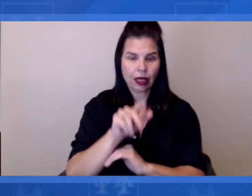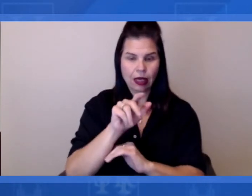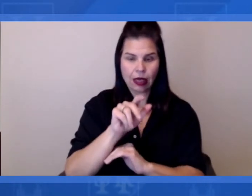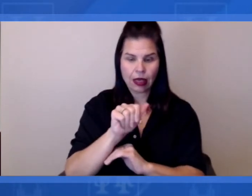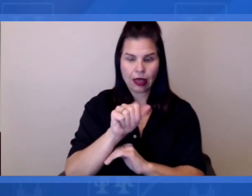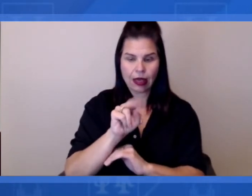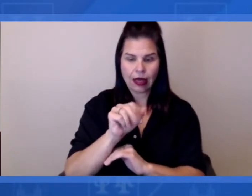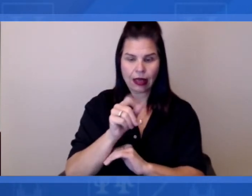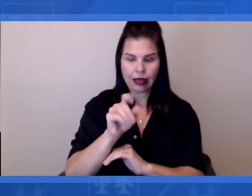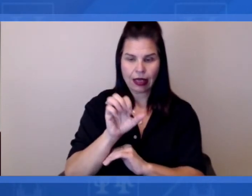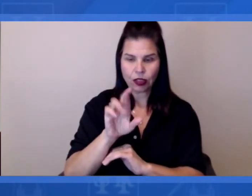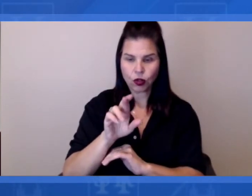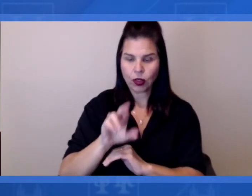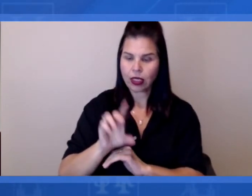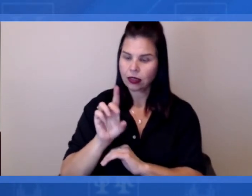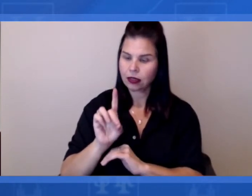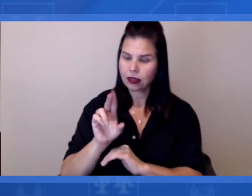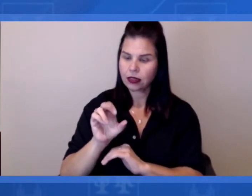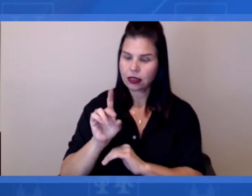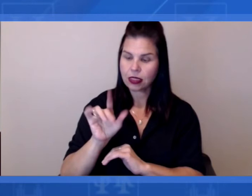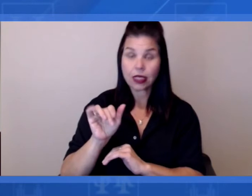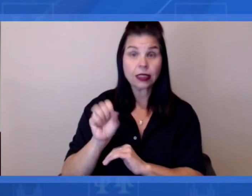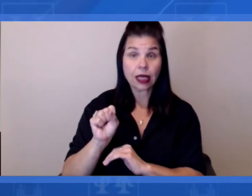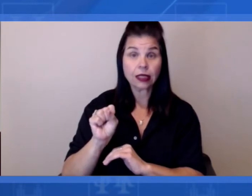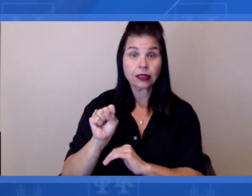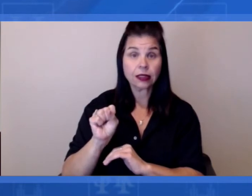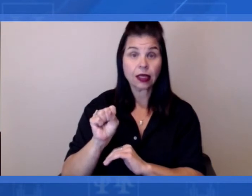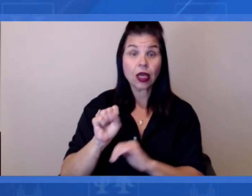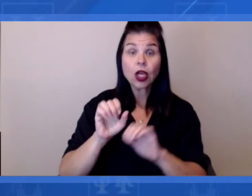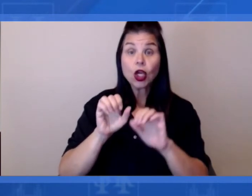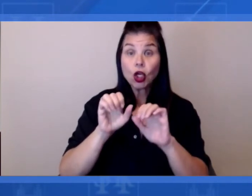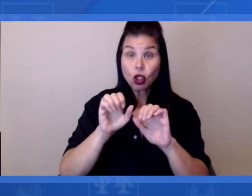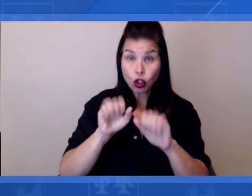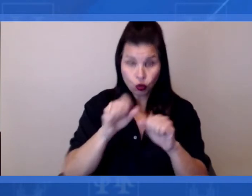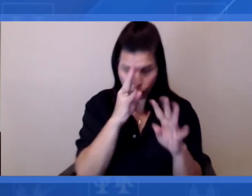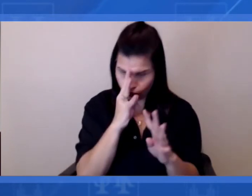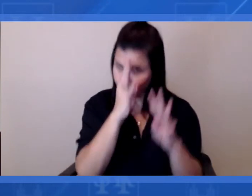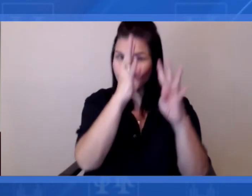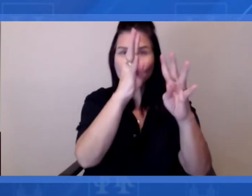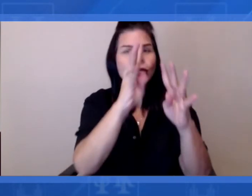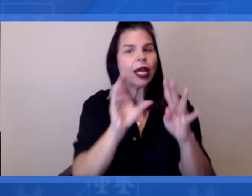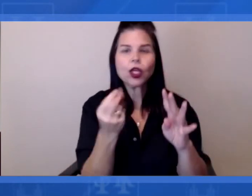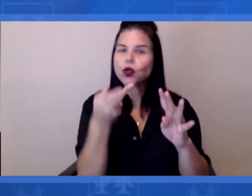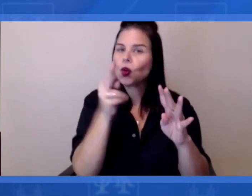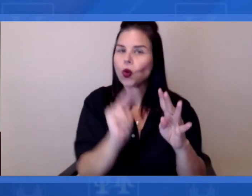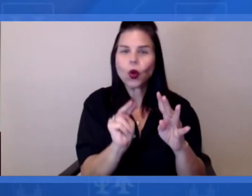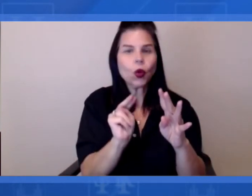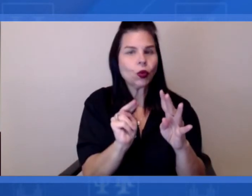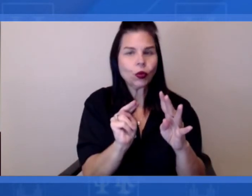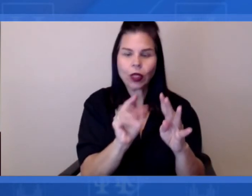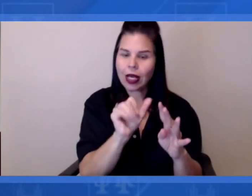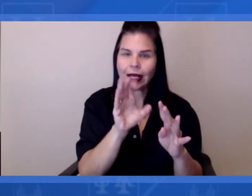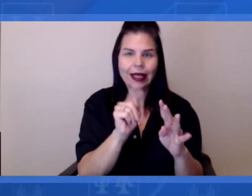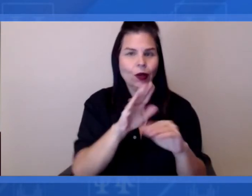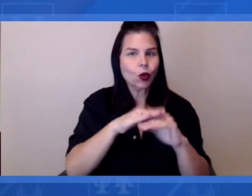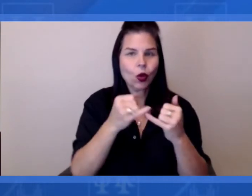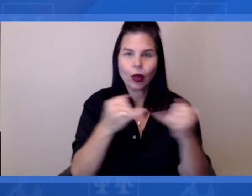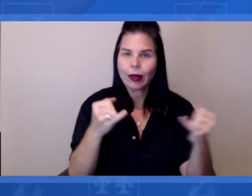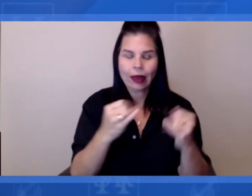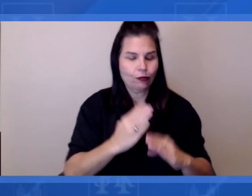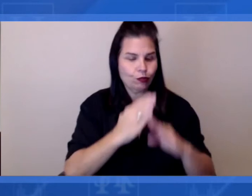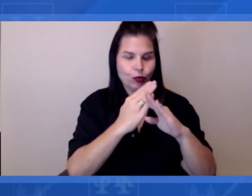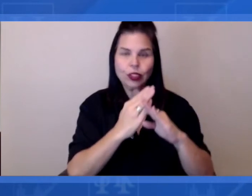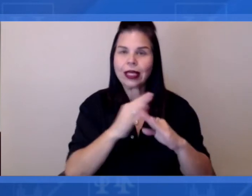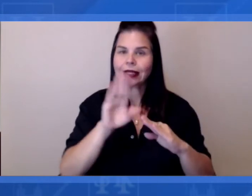Dundas. You can also create a Presto account online to protect your balance and load your